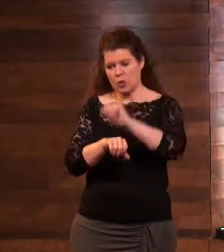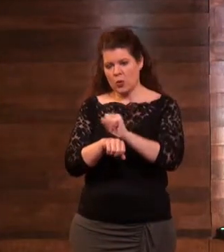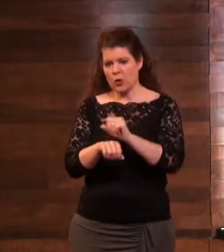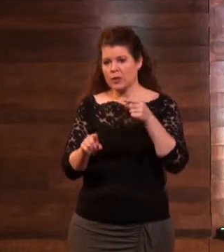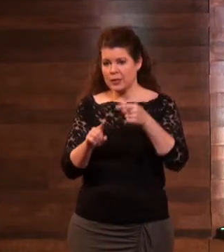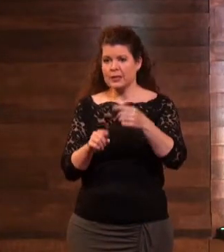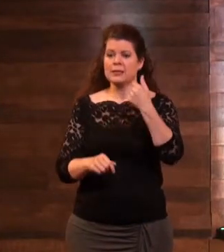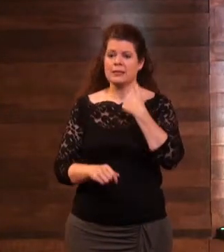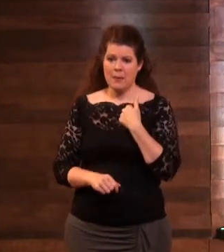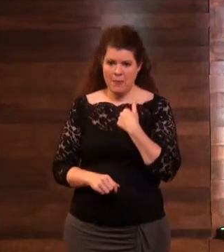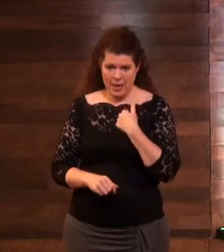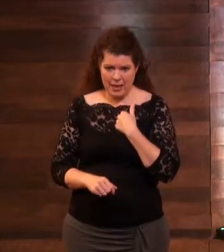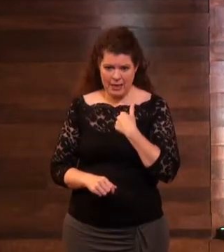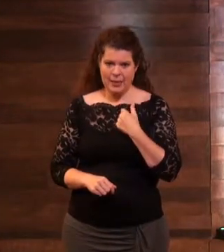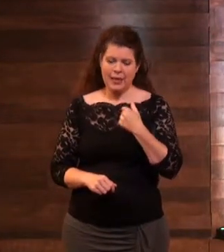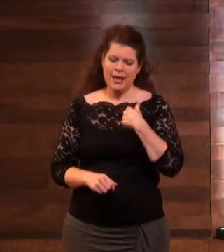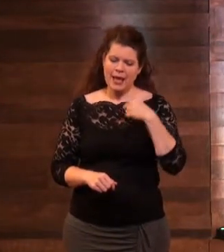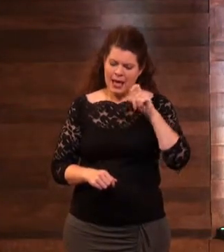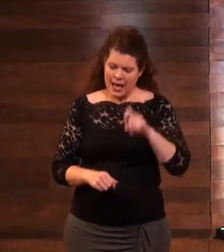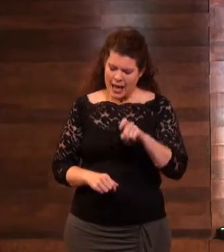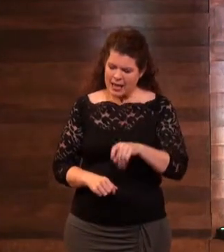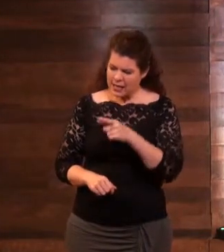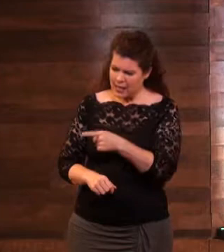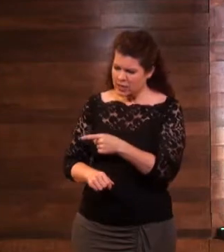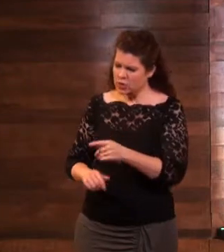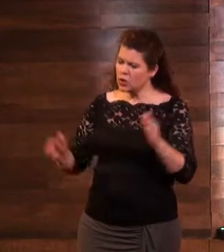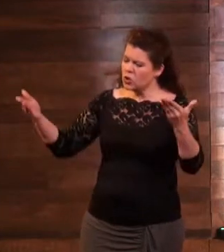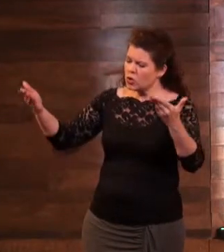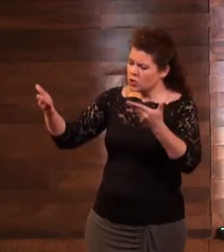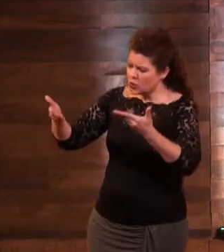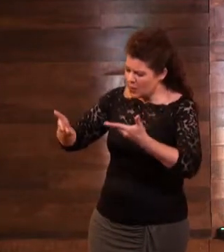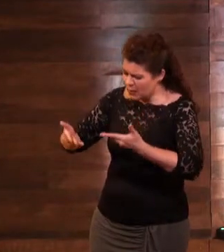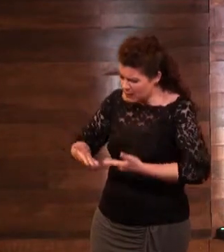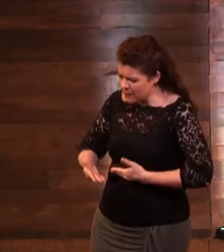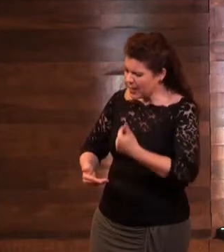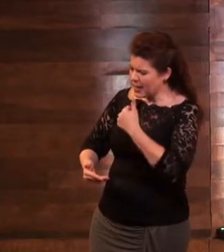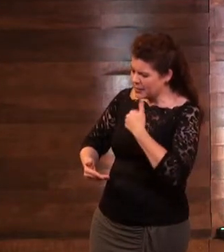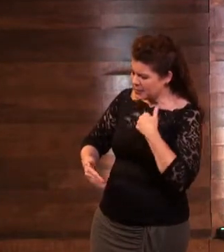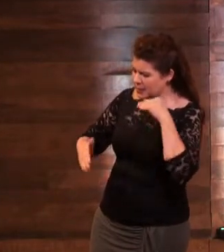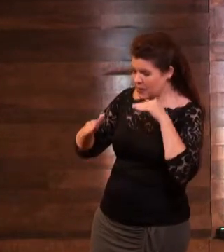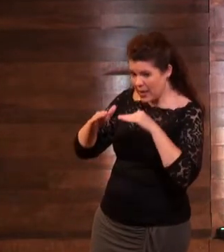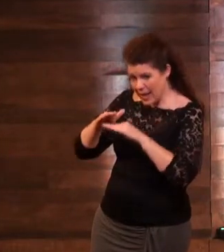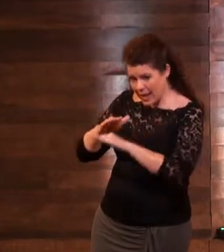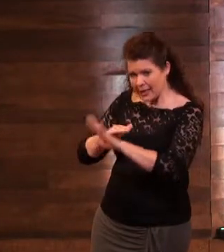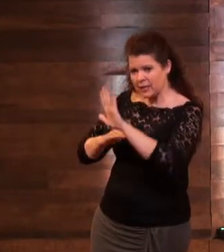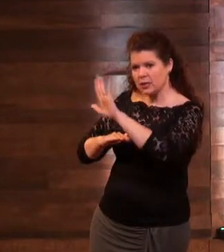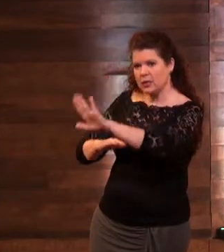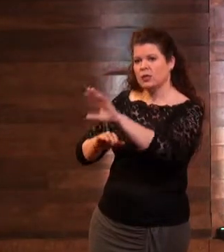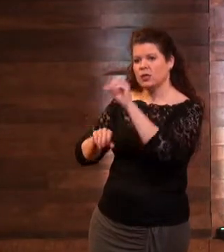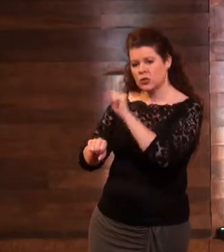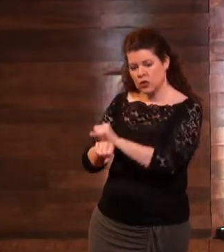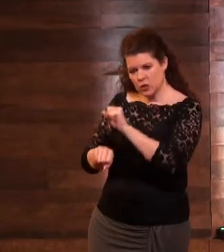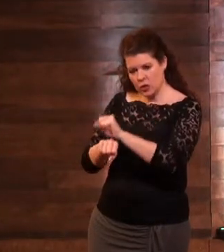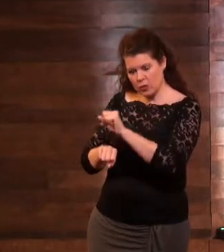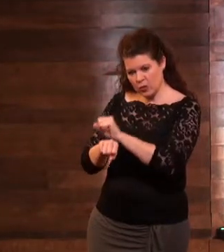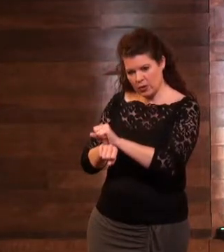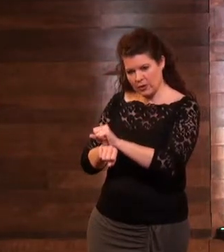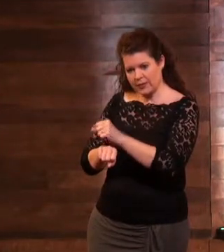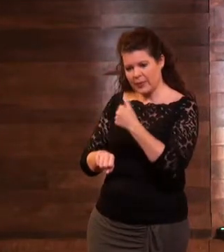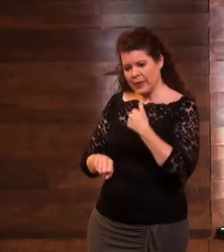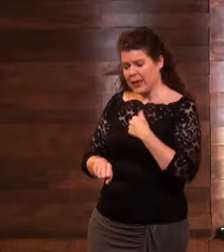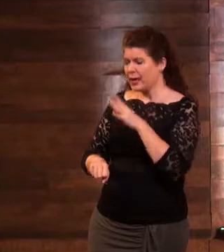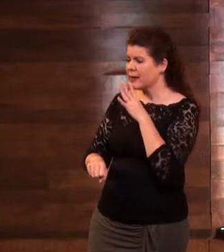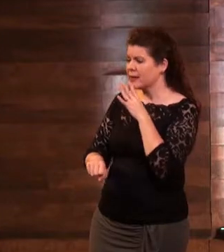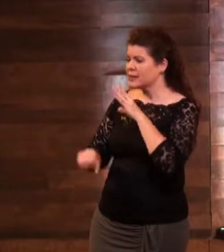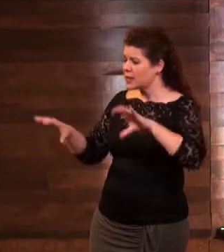I need you to invite me in. And when you invite me in, I'm going to say, do it with all